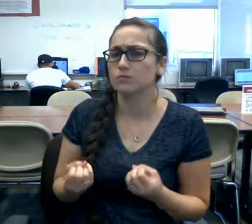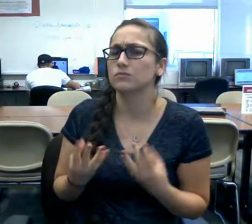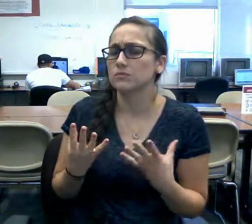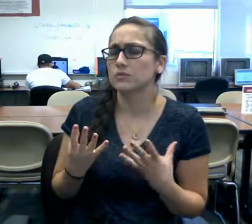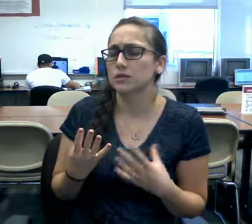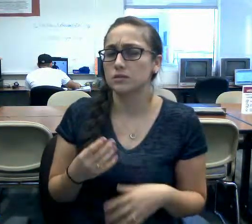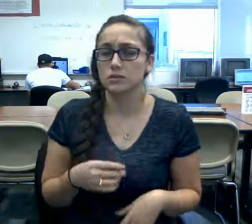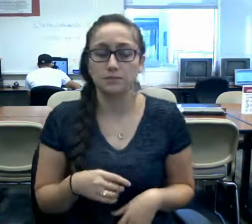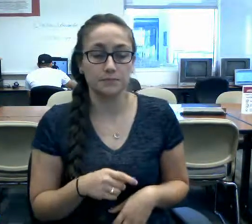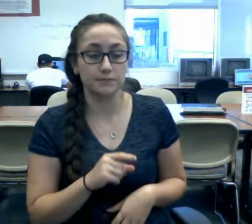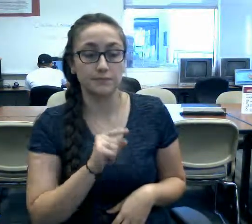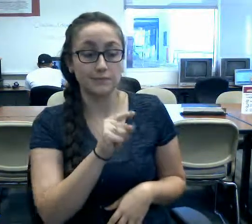What do you need help with?